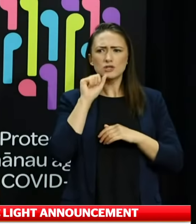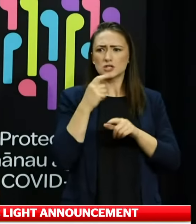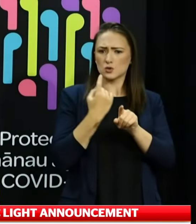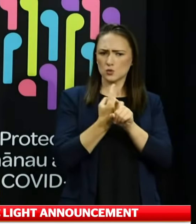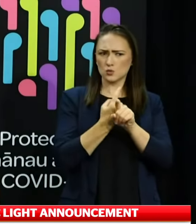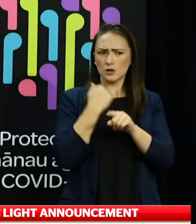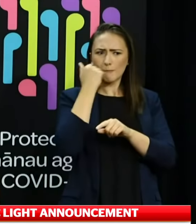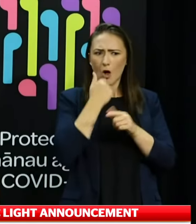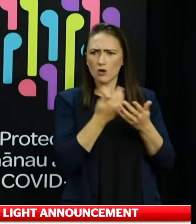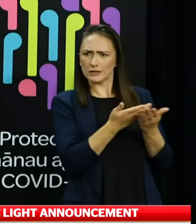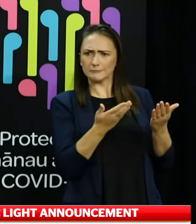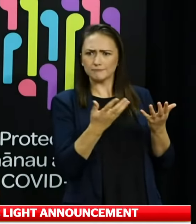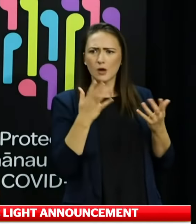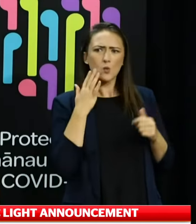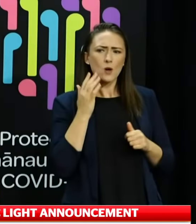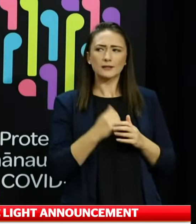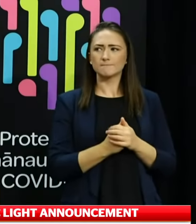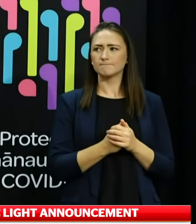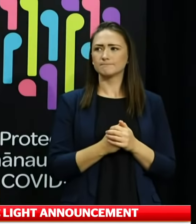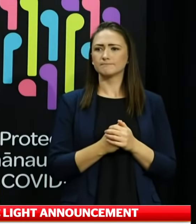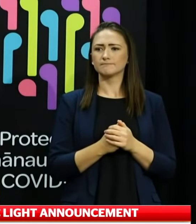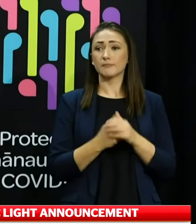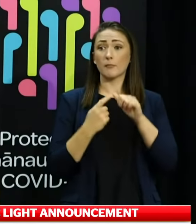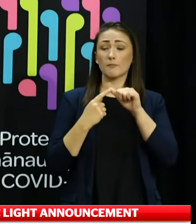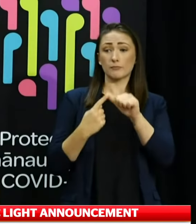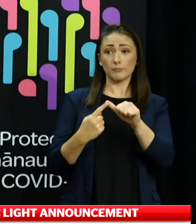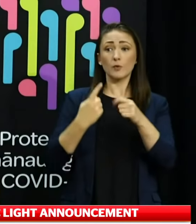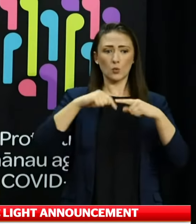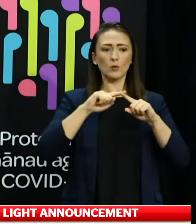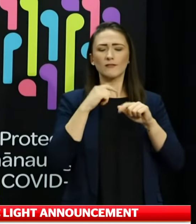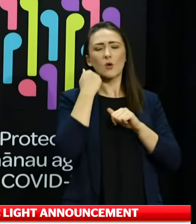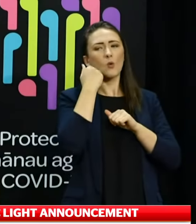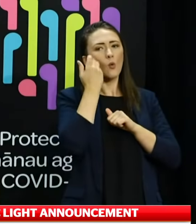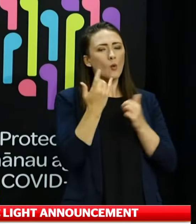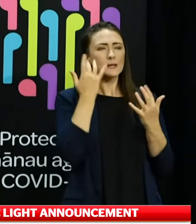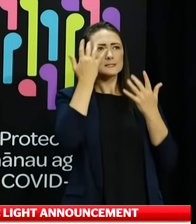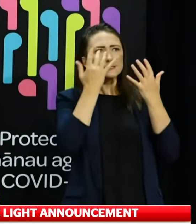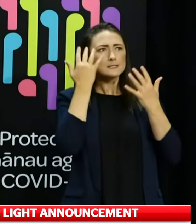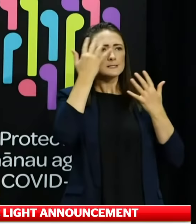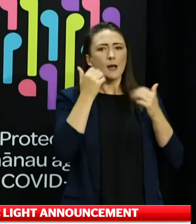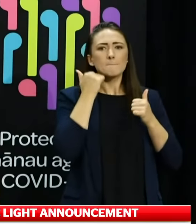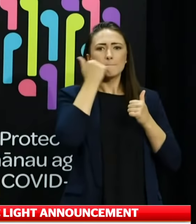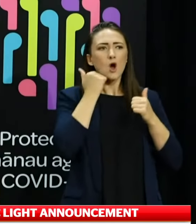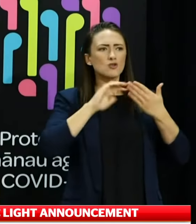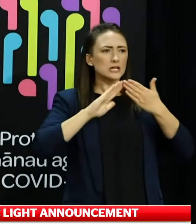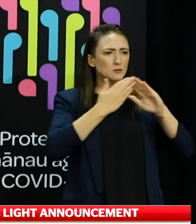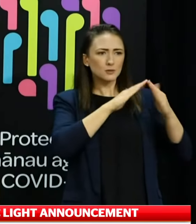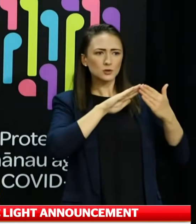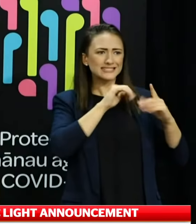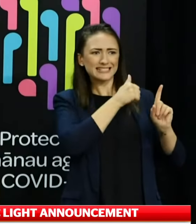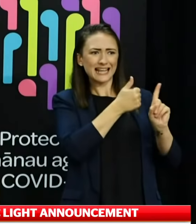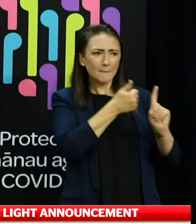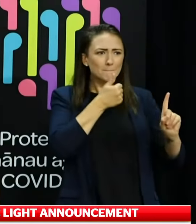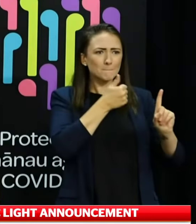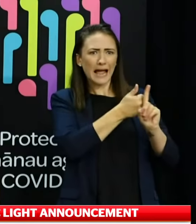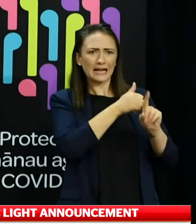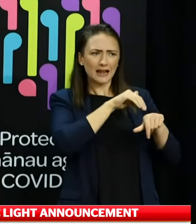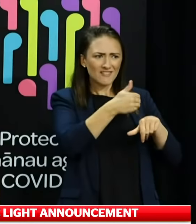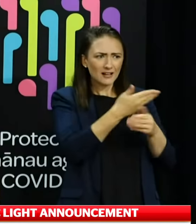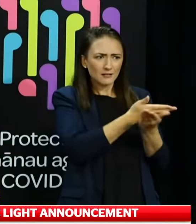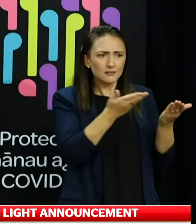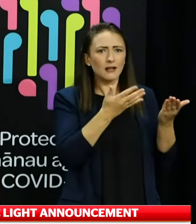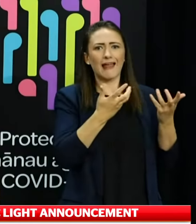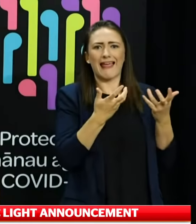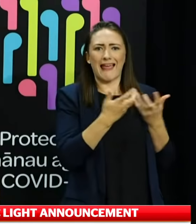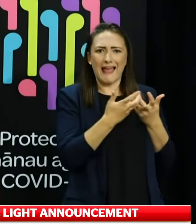at every step of our decision-making around COVID-19, the impact on Māori communities, where things sit in terms of the outbreak and how it's